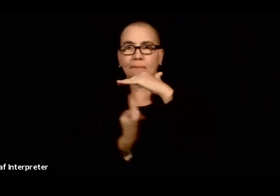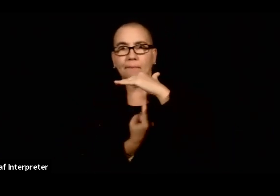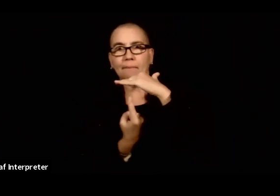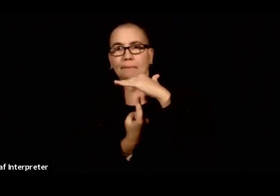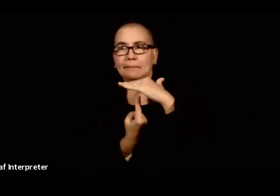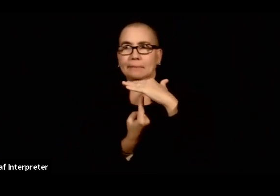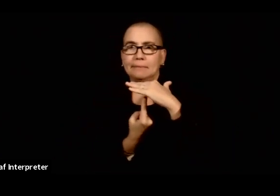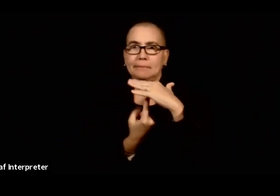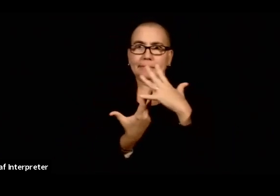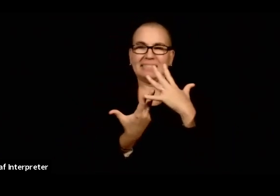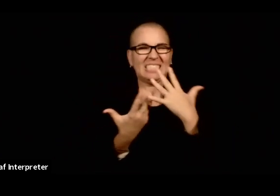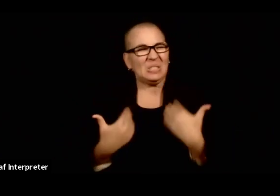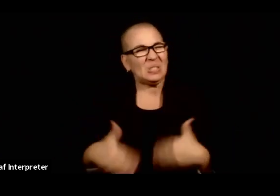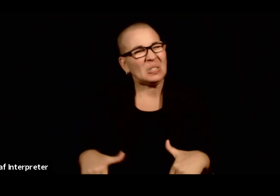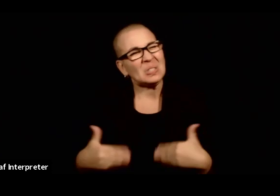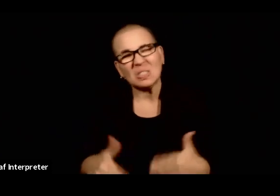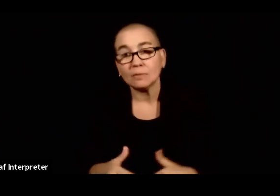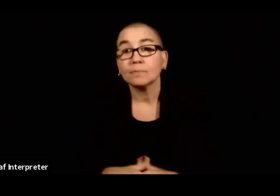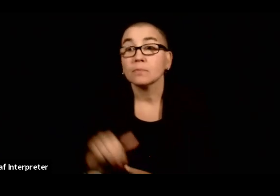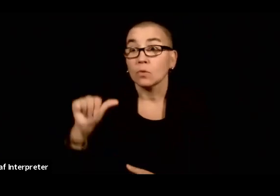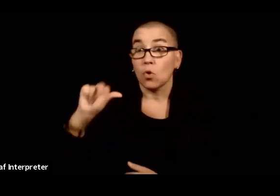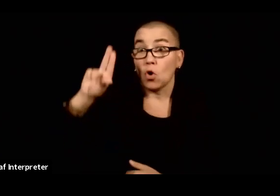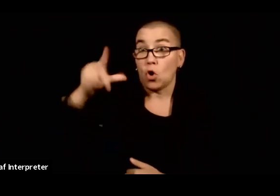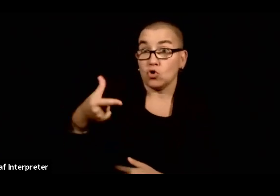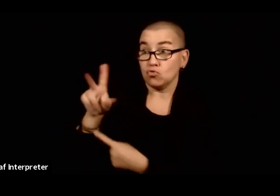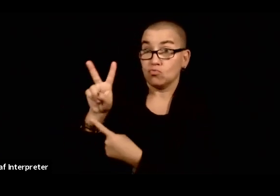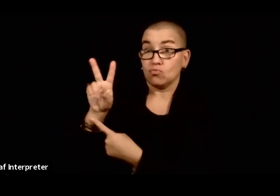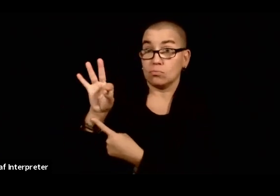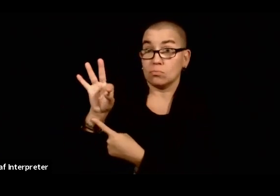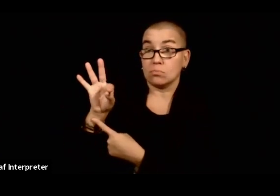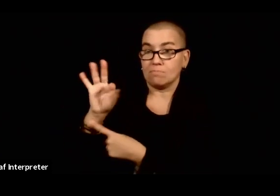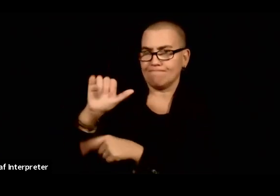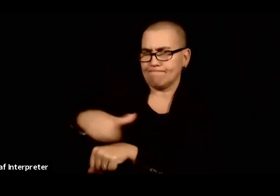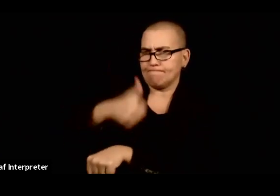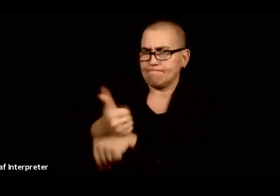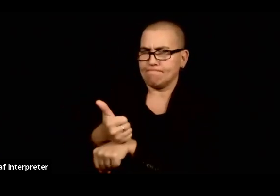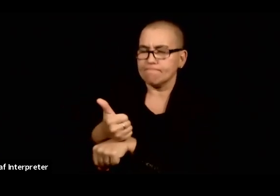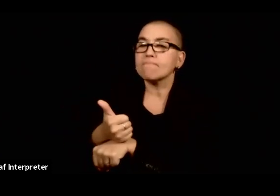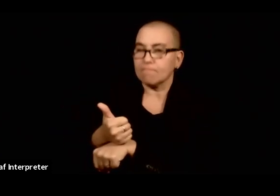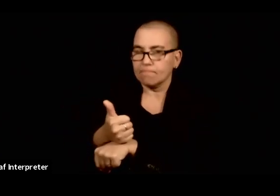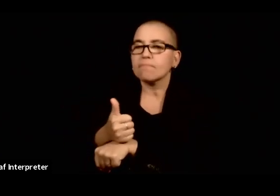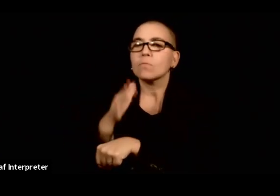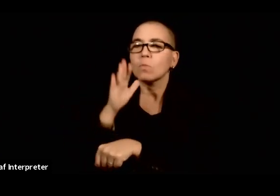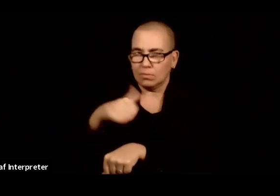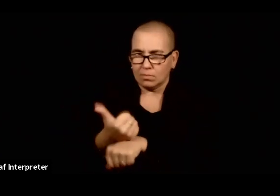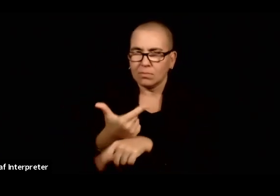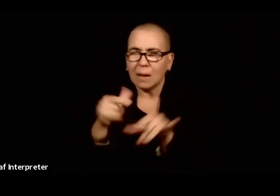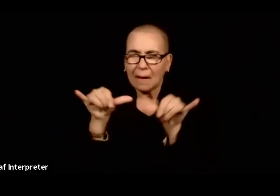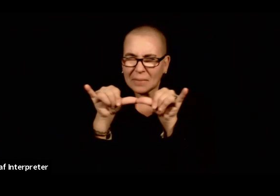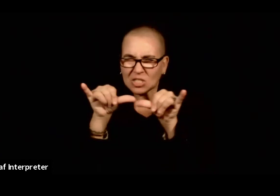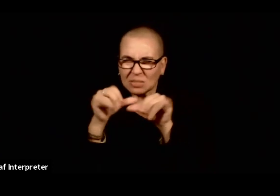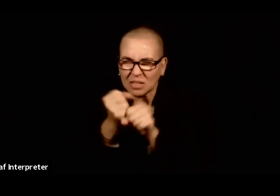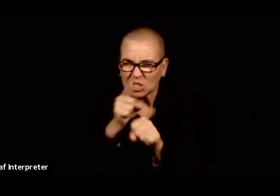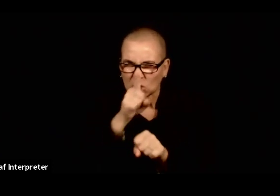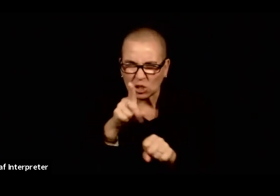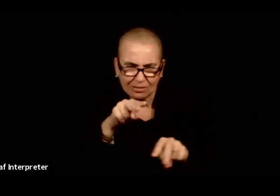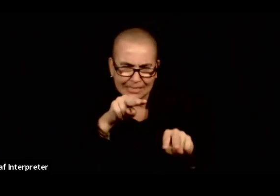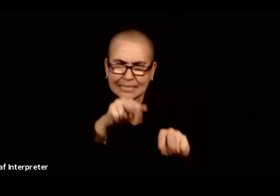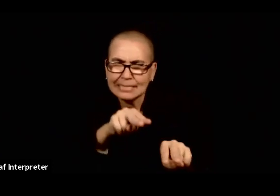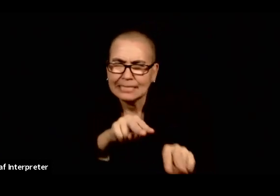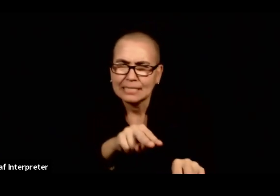careful and measured process that long-term care facilities can use to determine the most appropriate visitation policy to protect